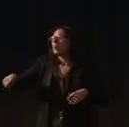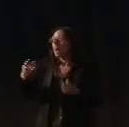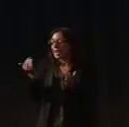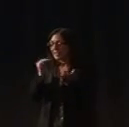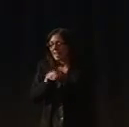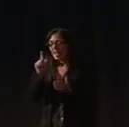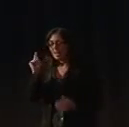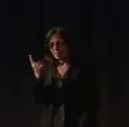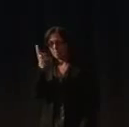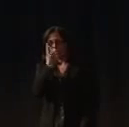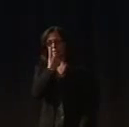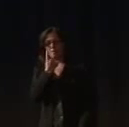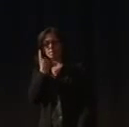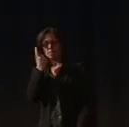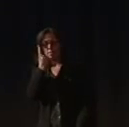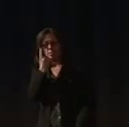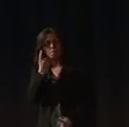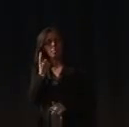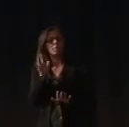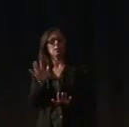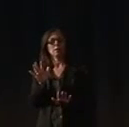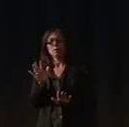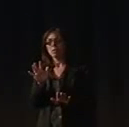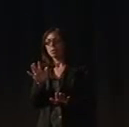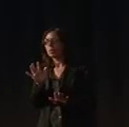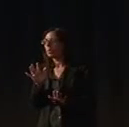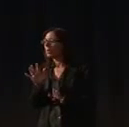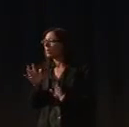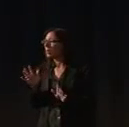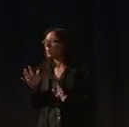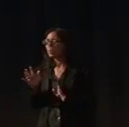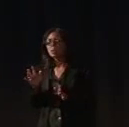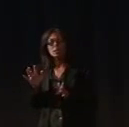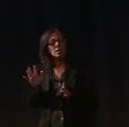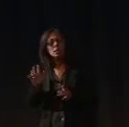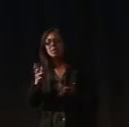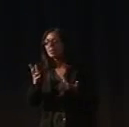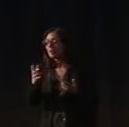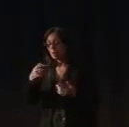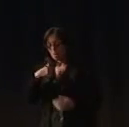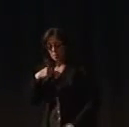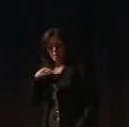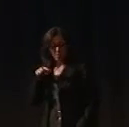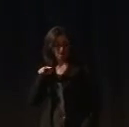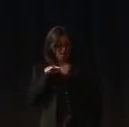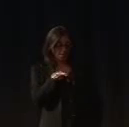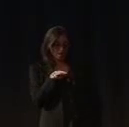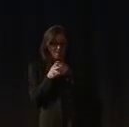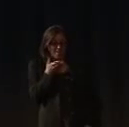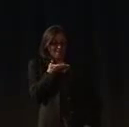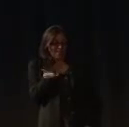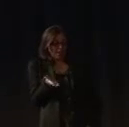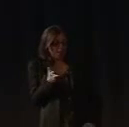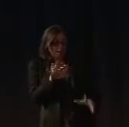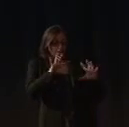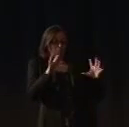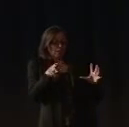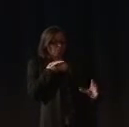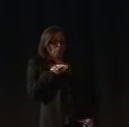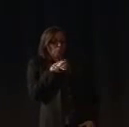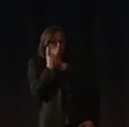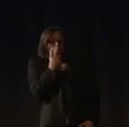rare and how unlikely it is to face an object, and that to take this situation as the sort of